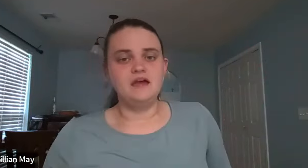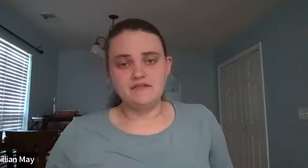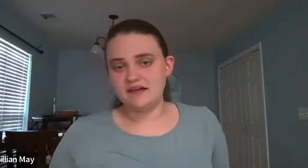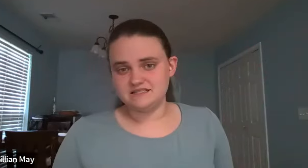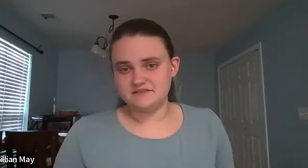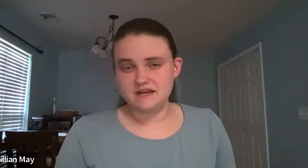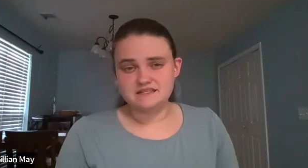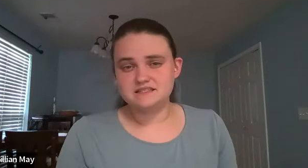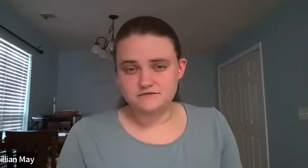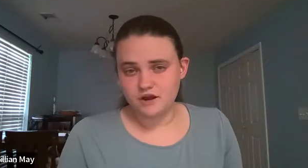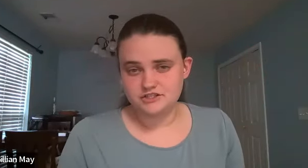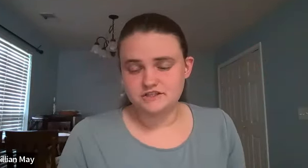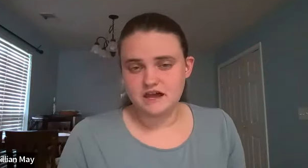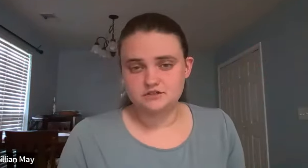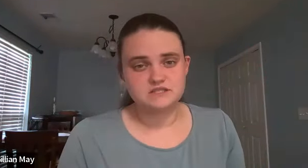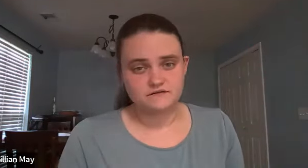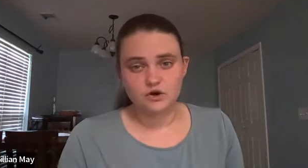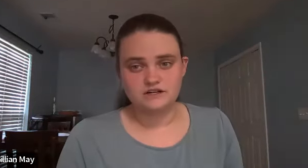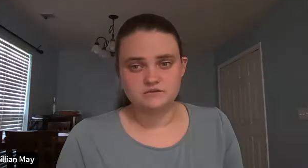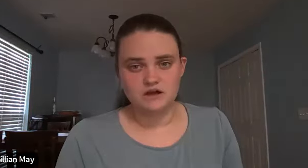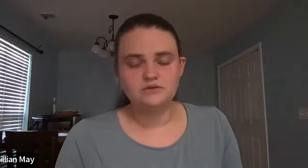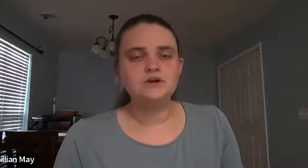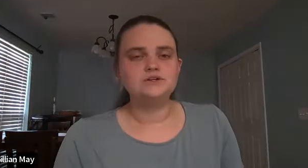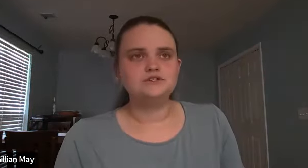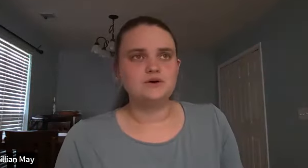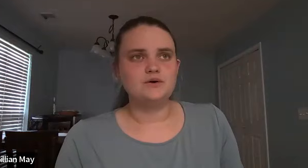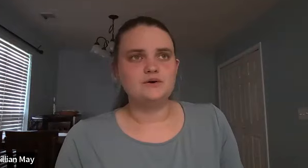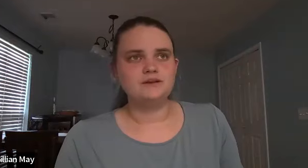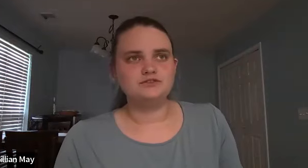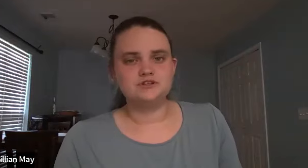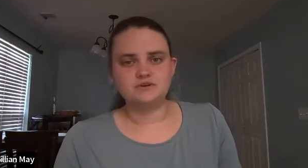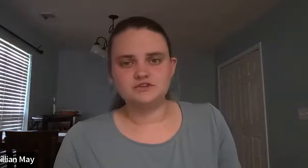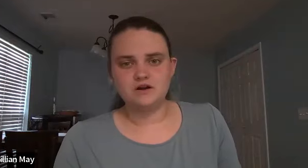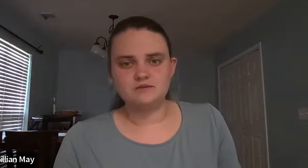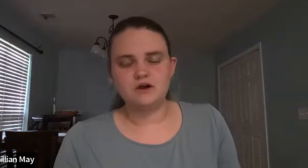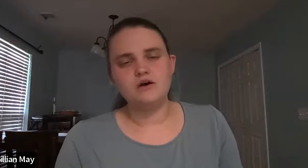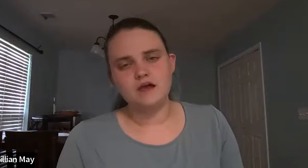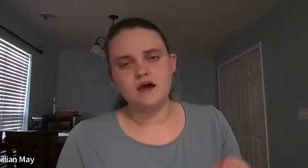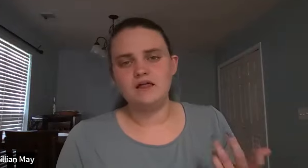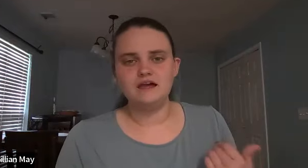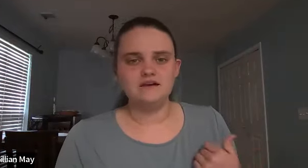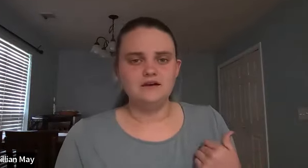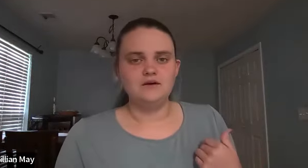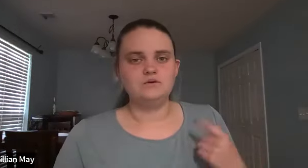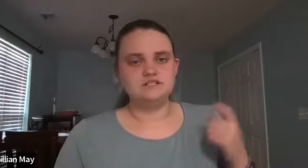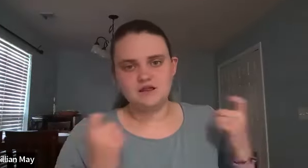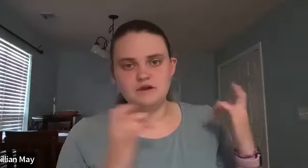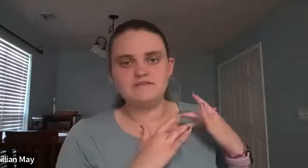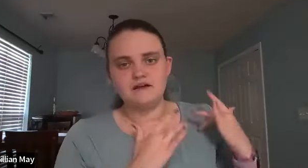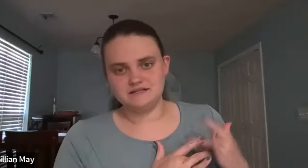And like I said, that is the sign for the actual sign for heart as well. So usually when you're talking about, oh yeah, like we're celebrating